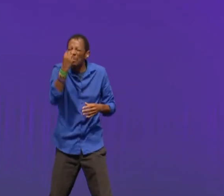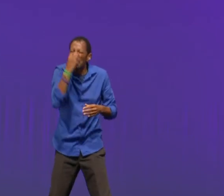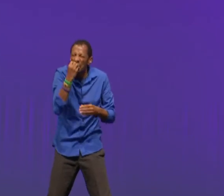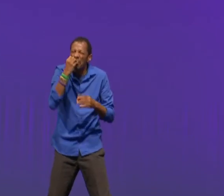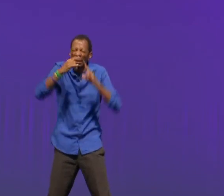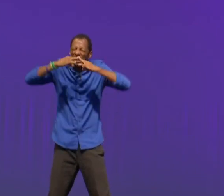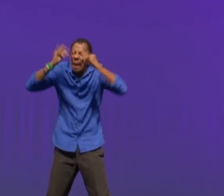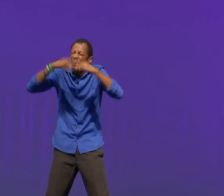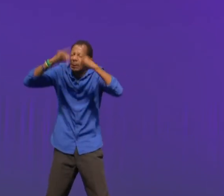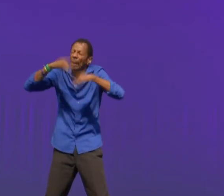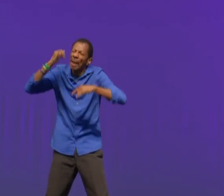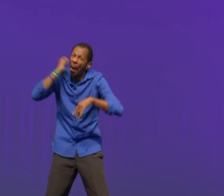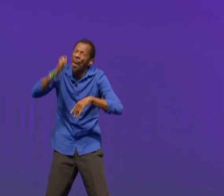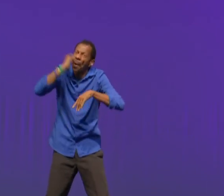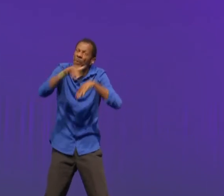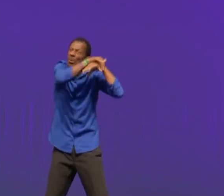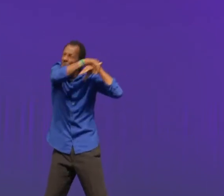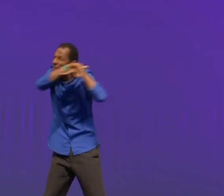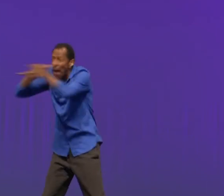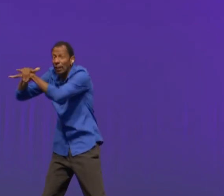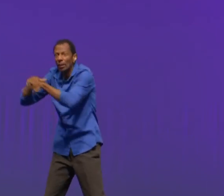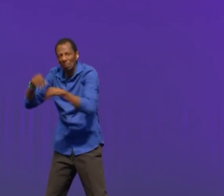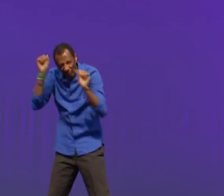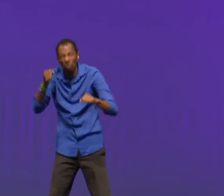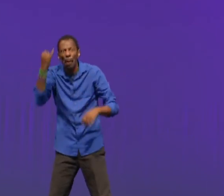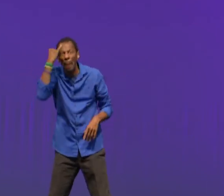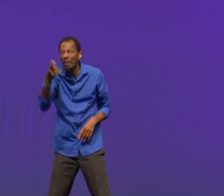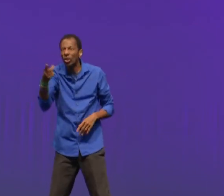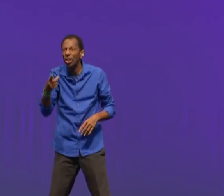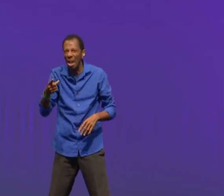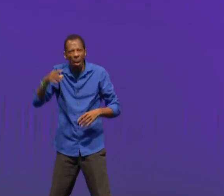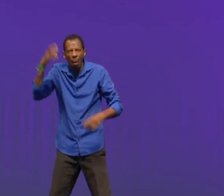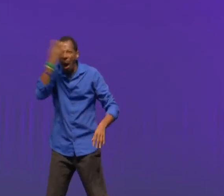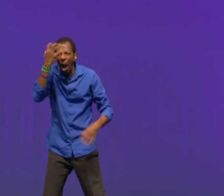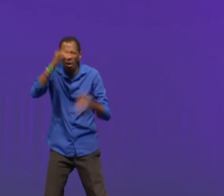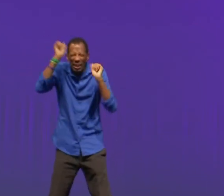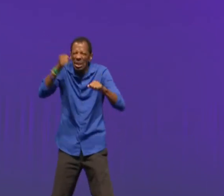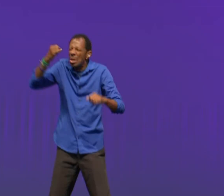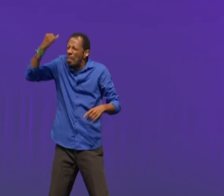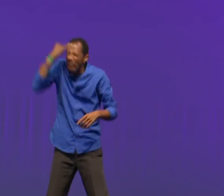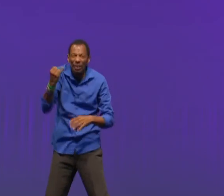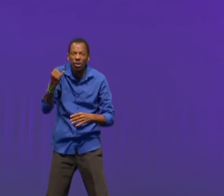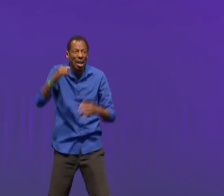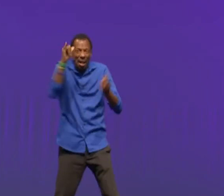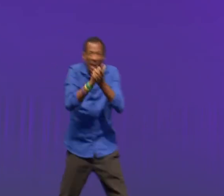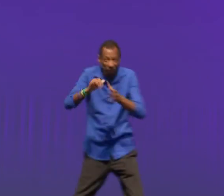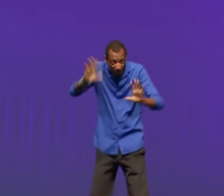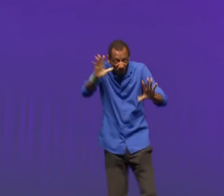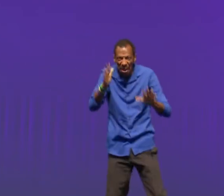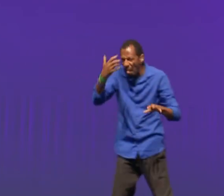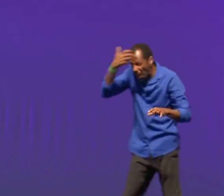3 weeks of safari, camping and hiking and seeing animals. If you can imagine, it was a really lovely